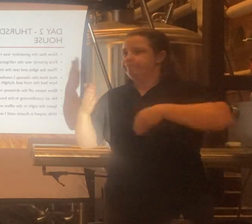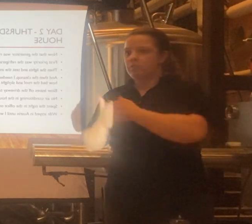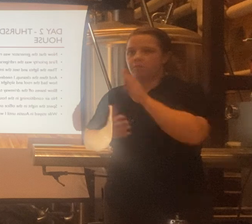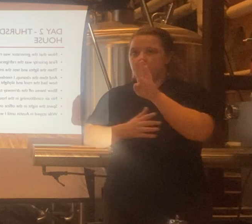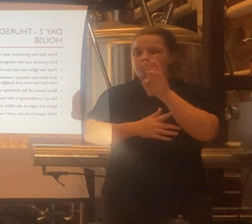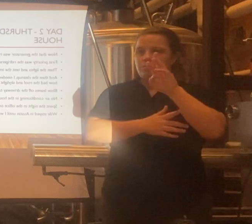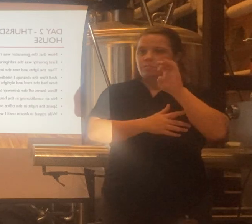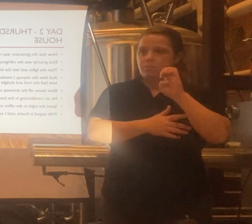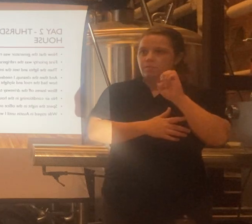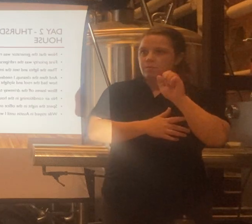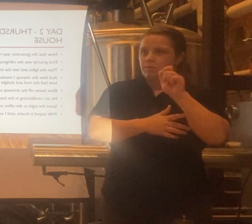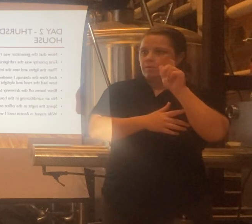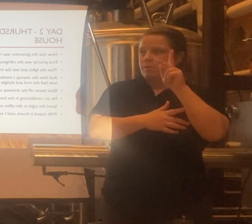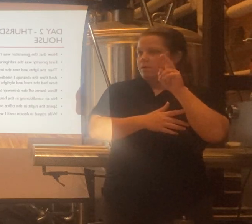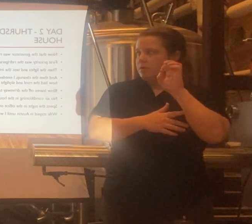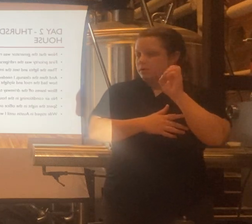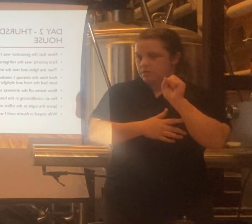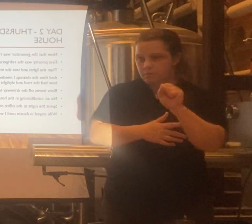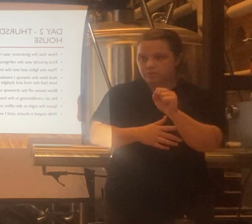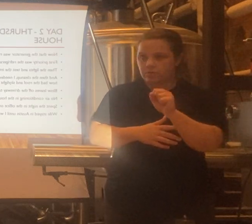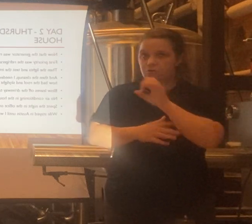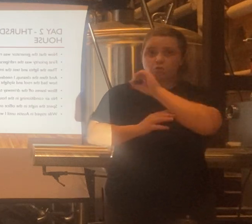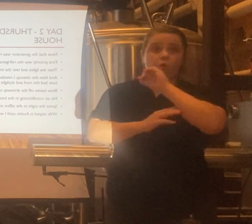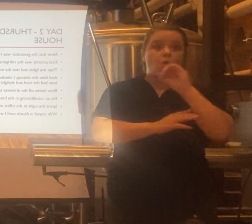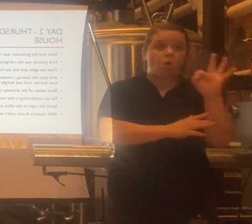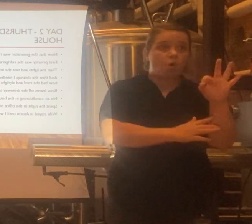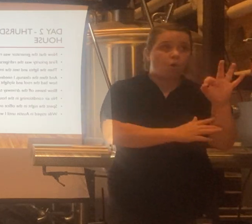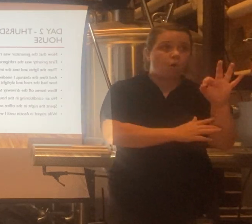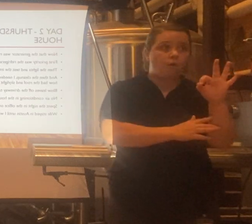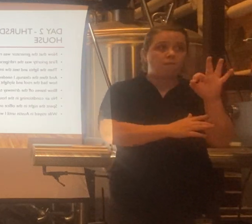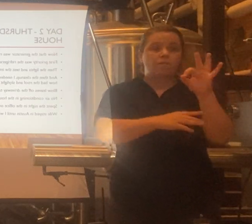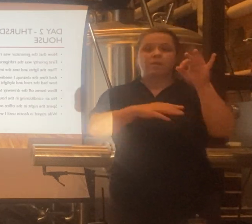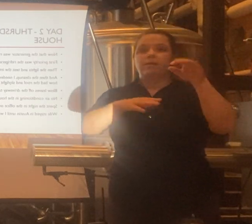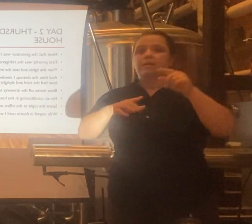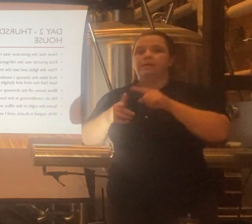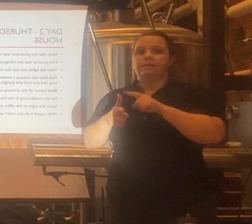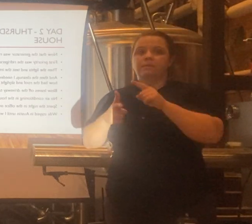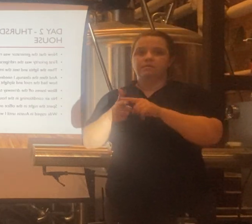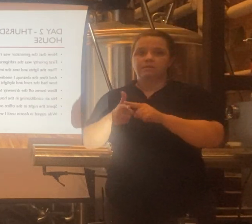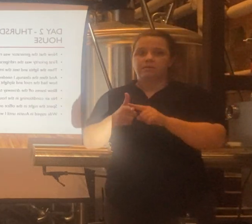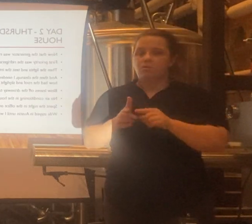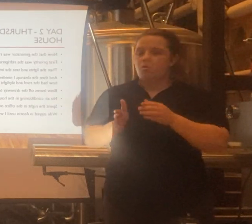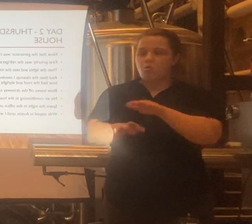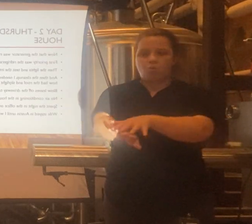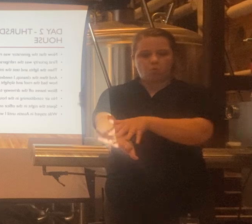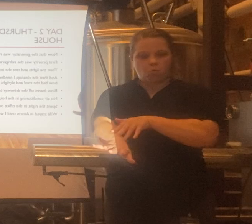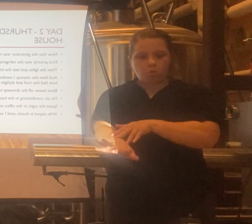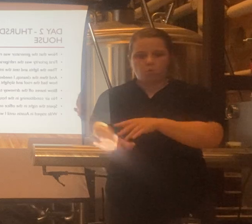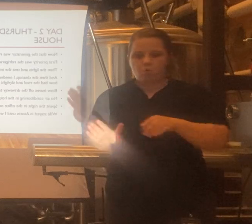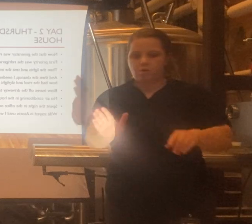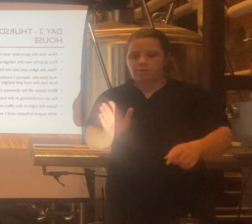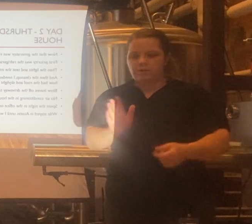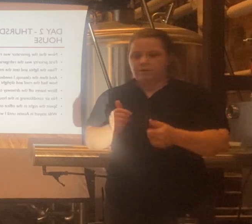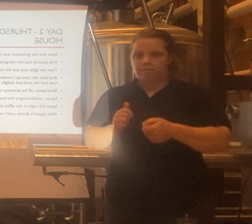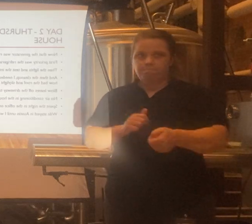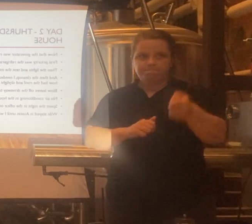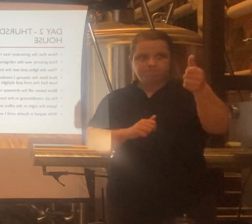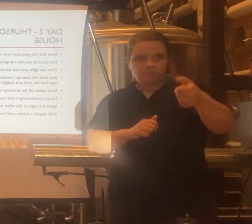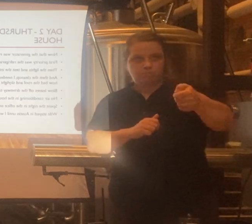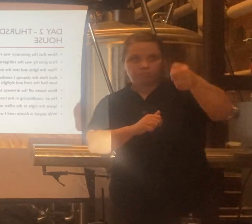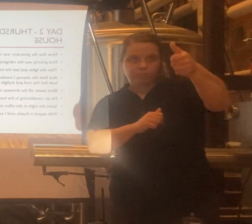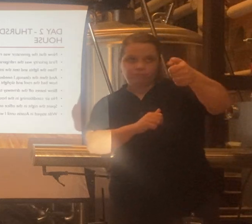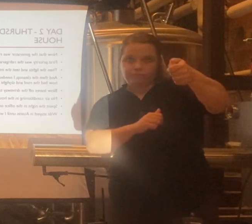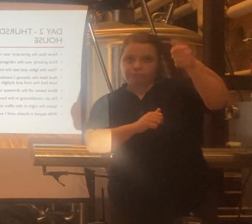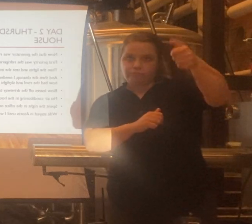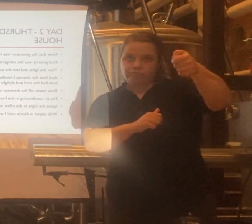get it running, and you slowly start turning stuff on, because if you do it too quickly and you put too many amps in your generators, they will fail. And